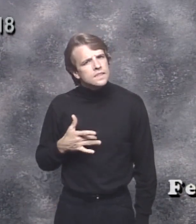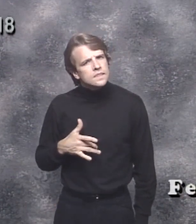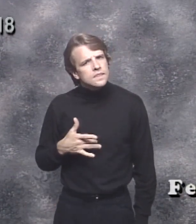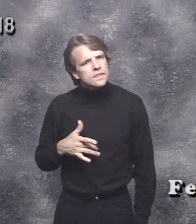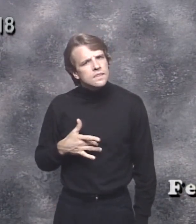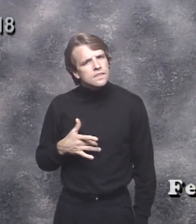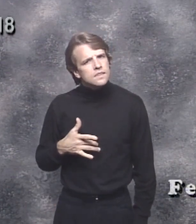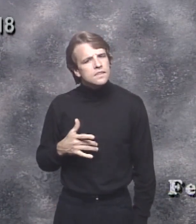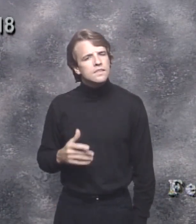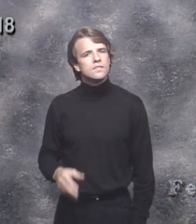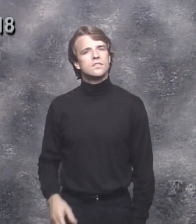Feel.